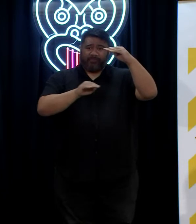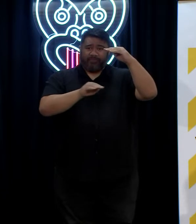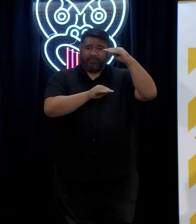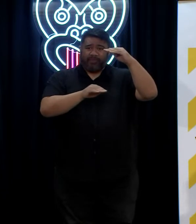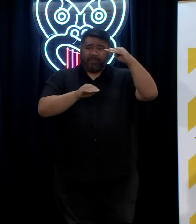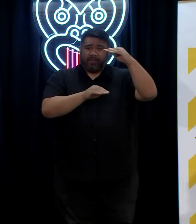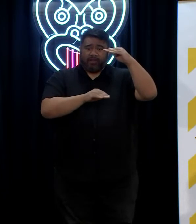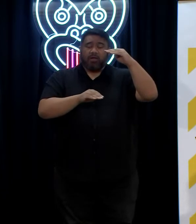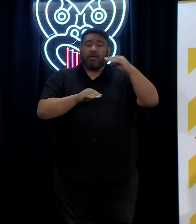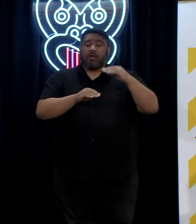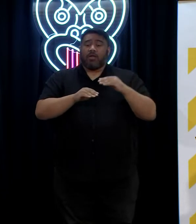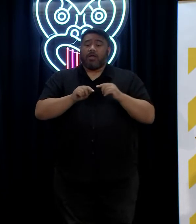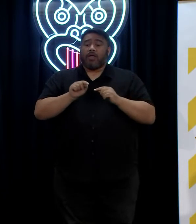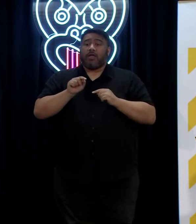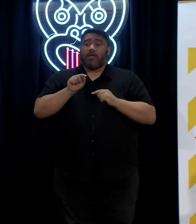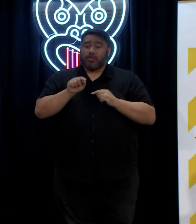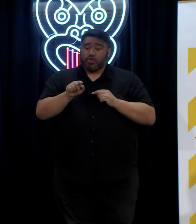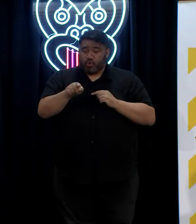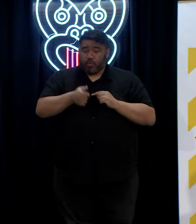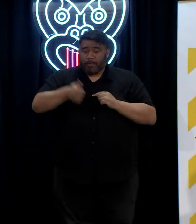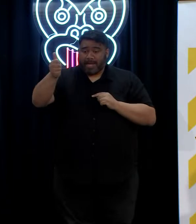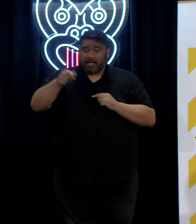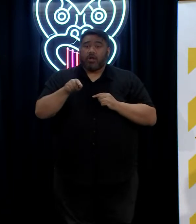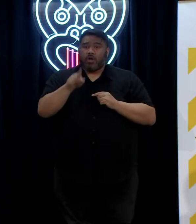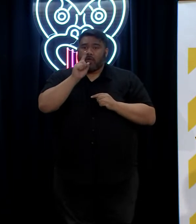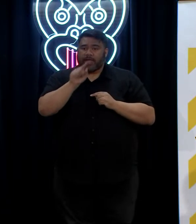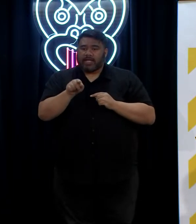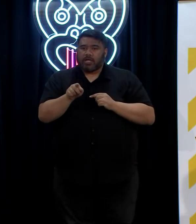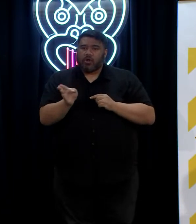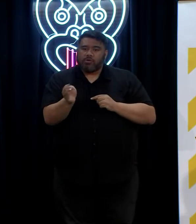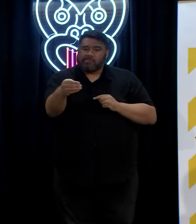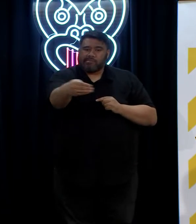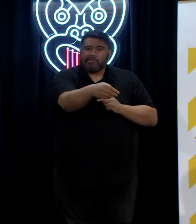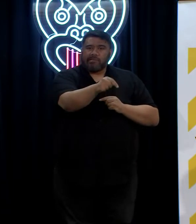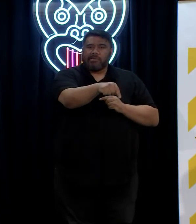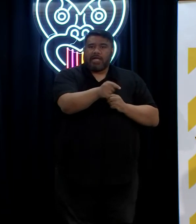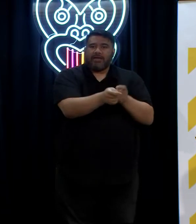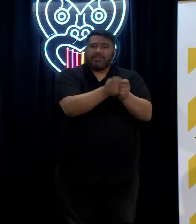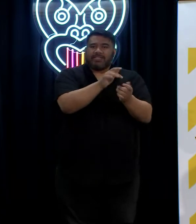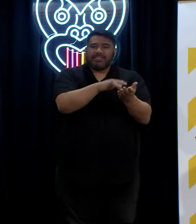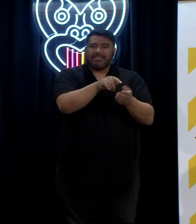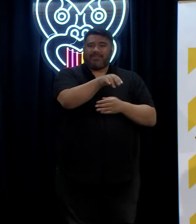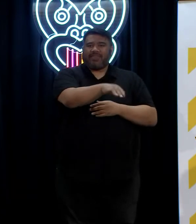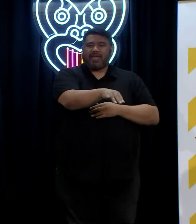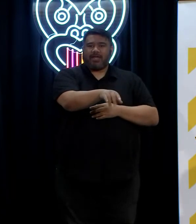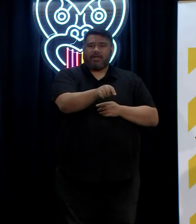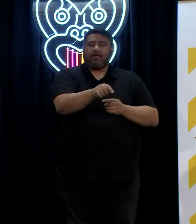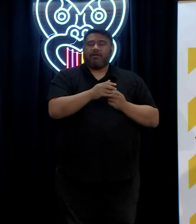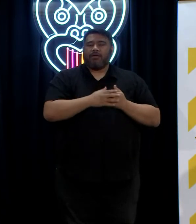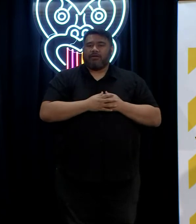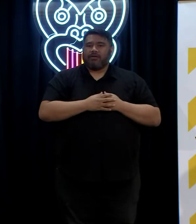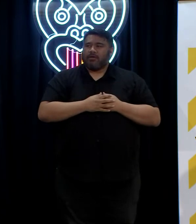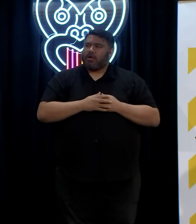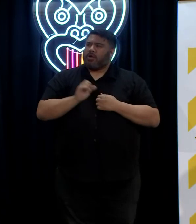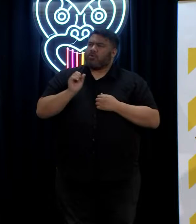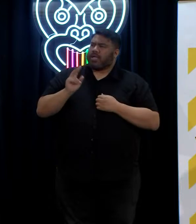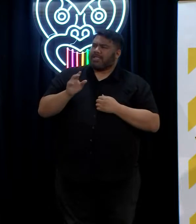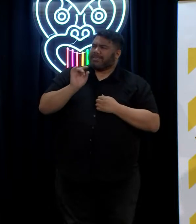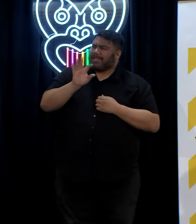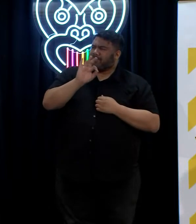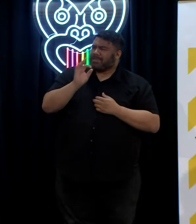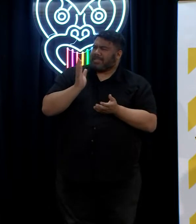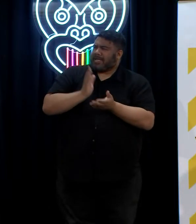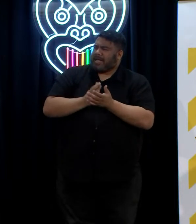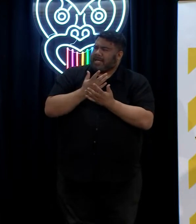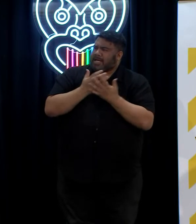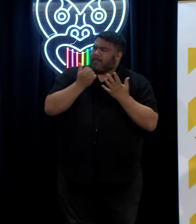to turn around and go to a very nearby venue to get their test. 10% in perspective? I'm sorry, I actually